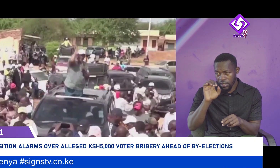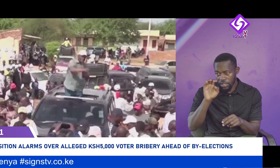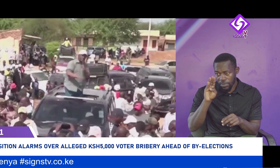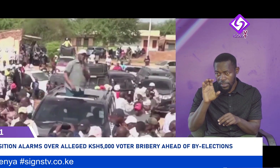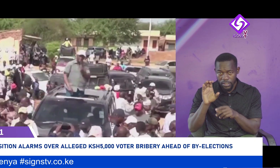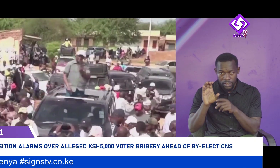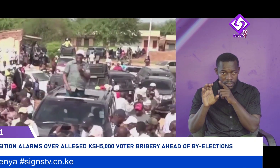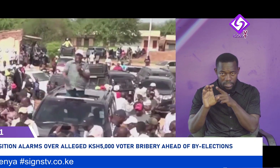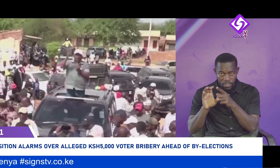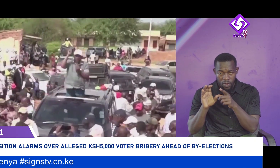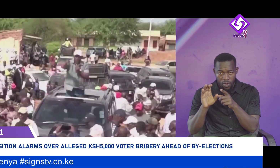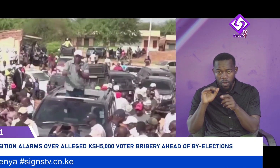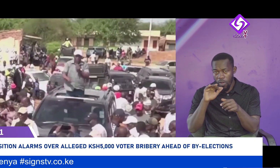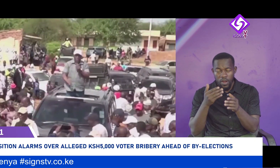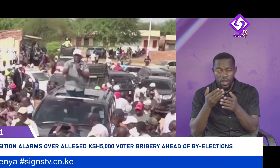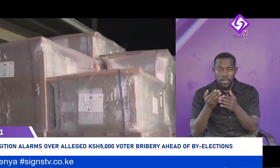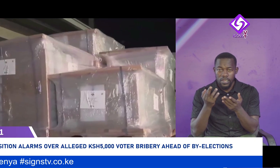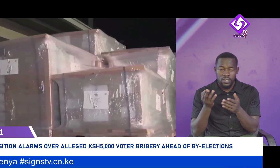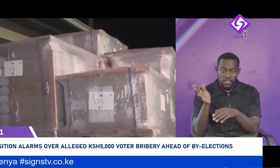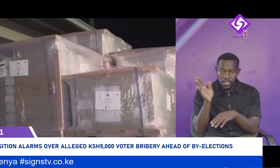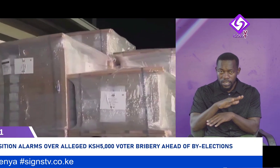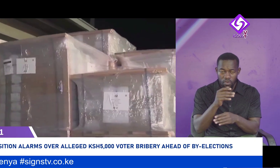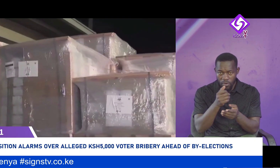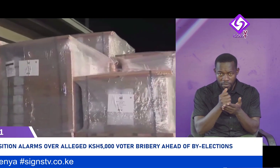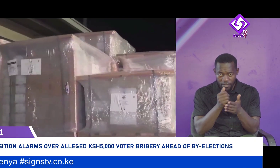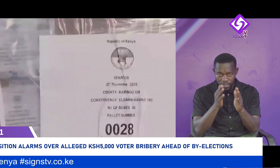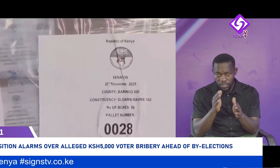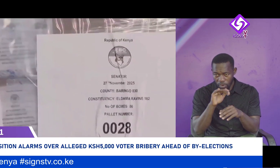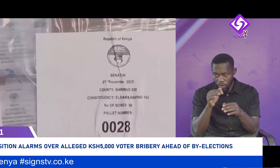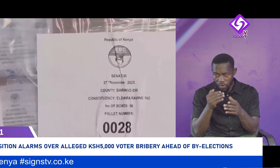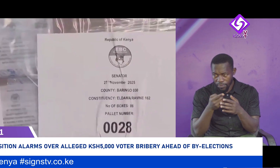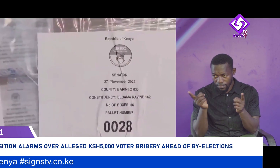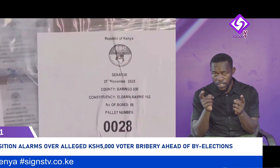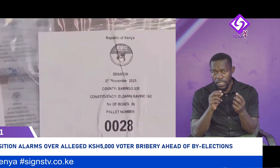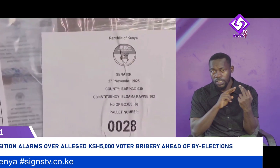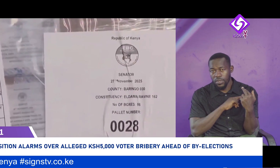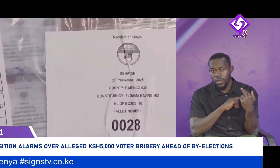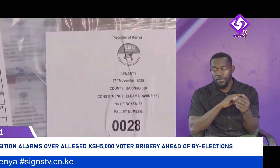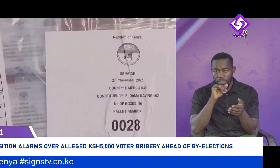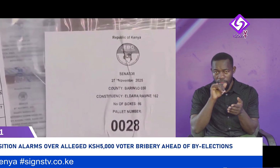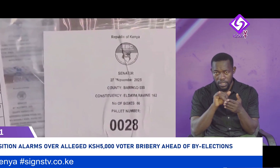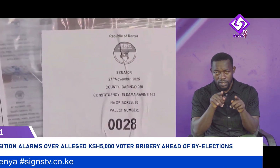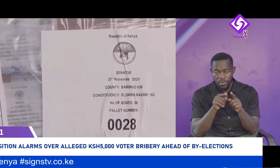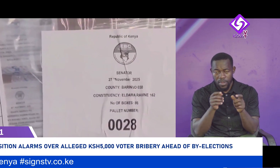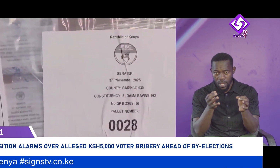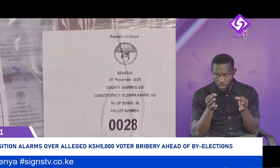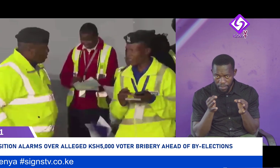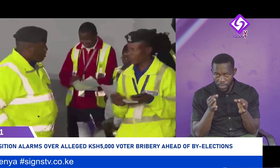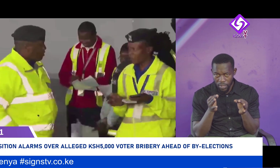returning officer na commissioners, nyinyi we are going to hold you responsible and accountable. Na tunataka mtoe